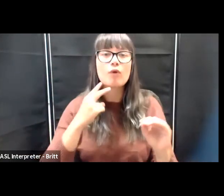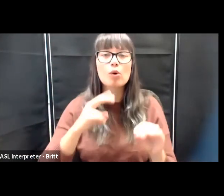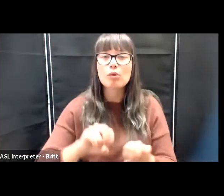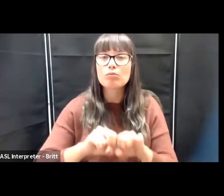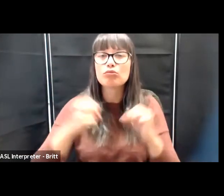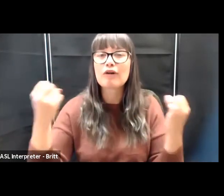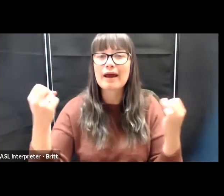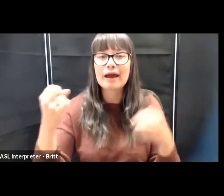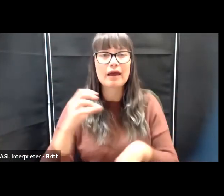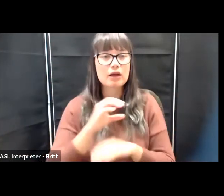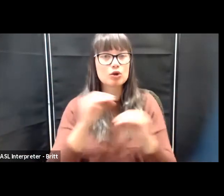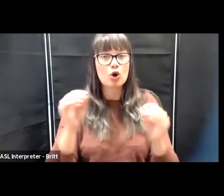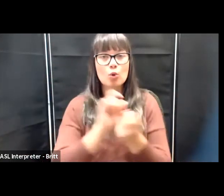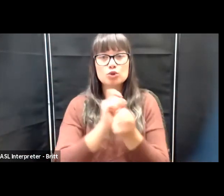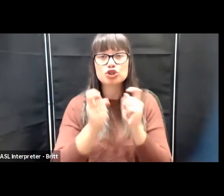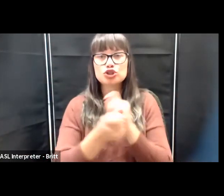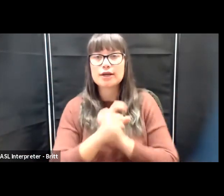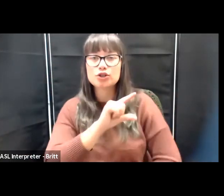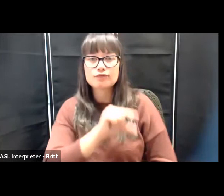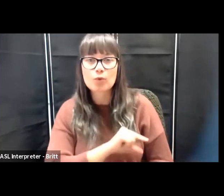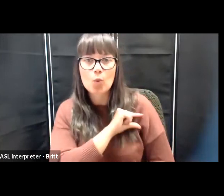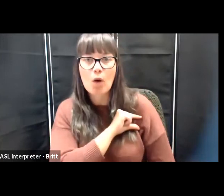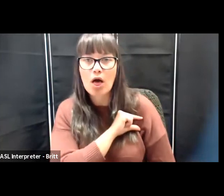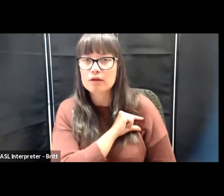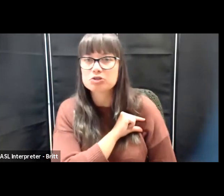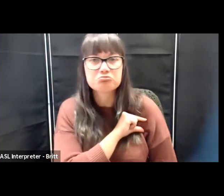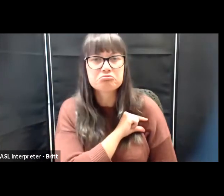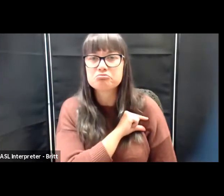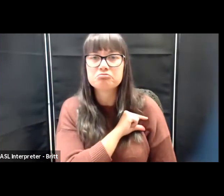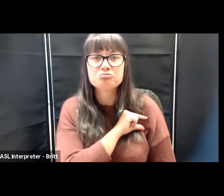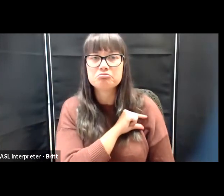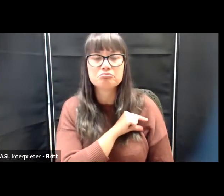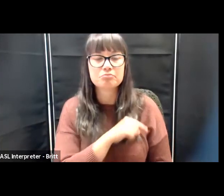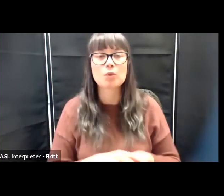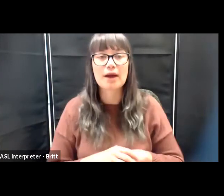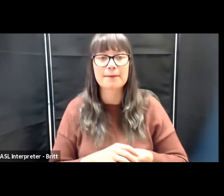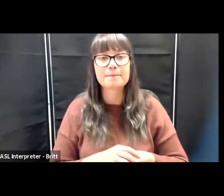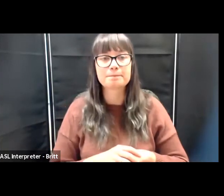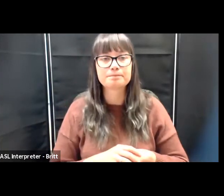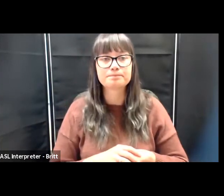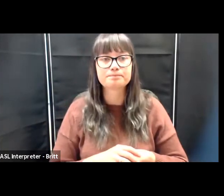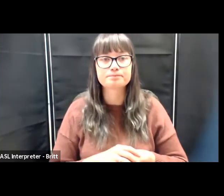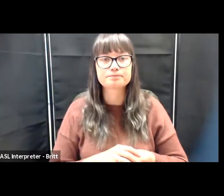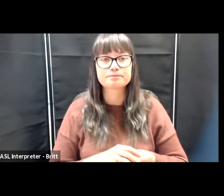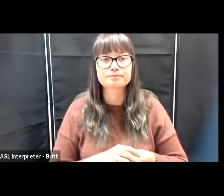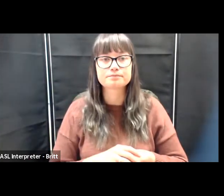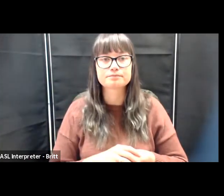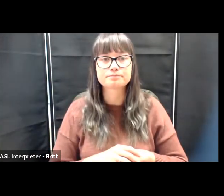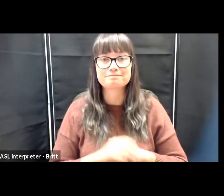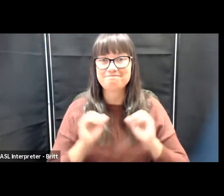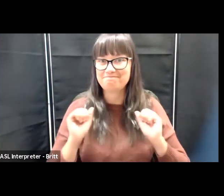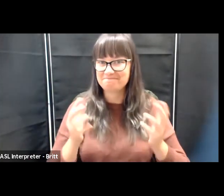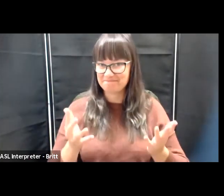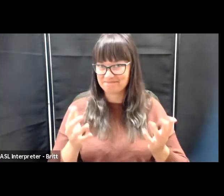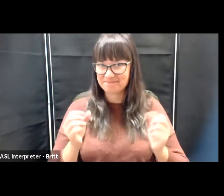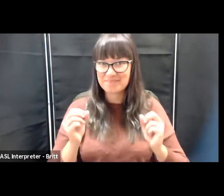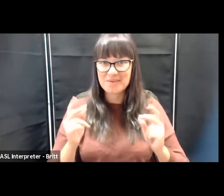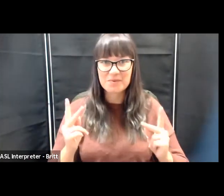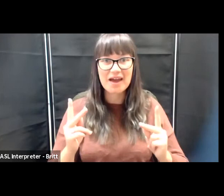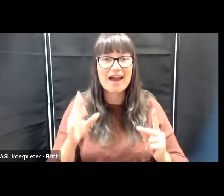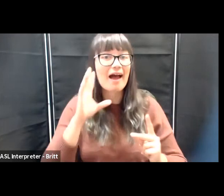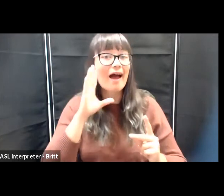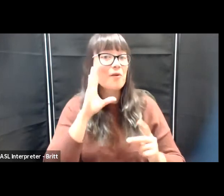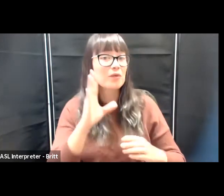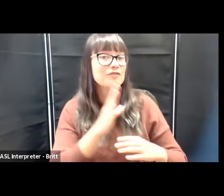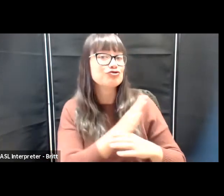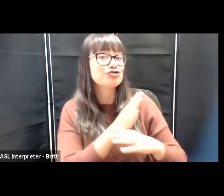sudden change of quality, that you don't start to push, right? Okay, so I'm gonna